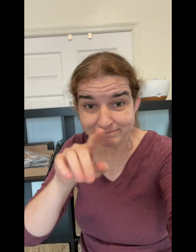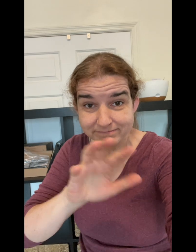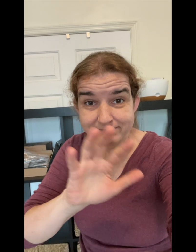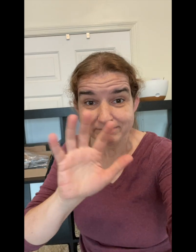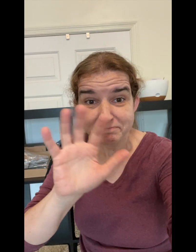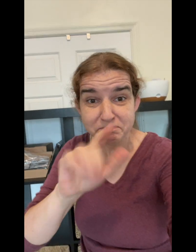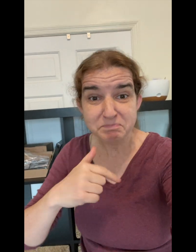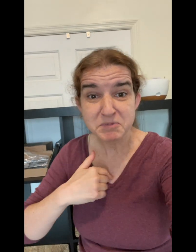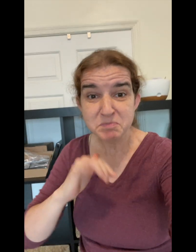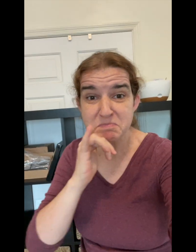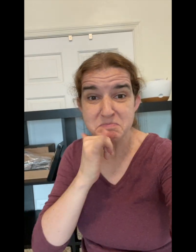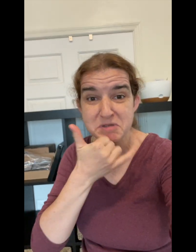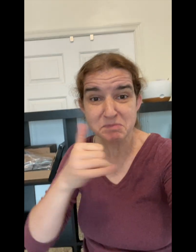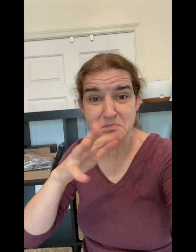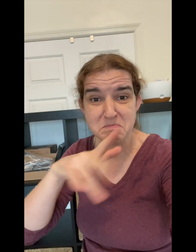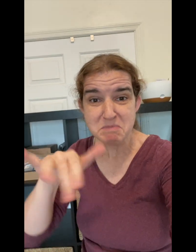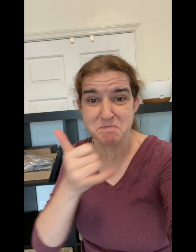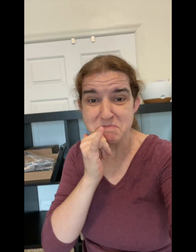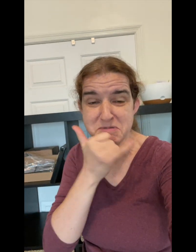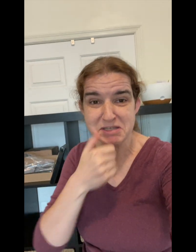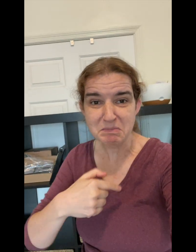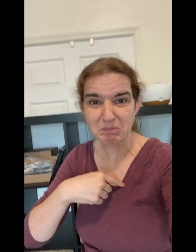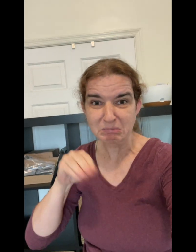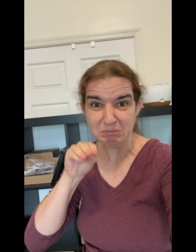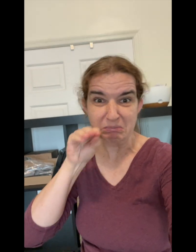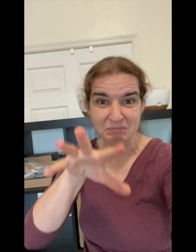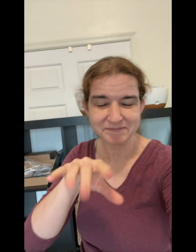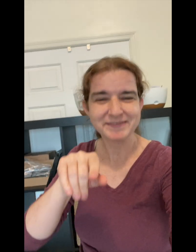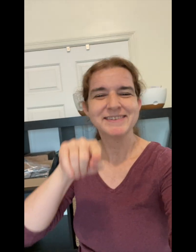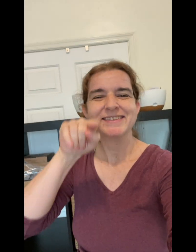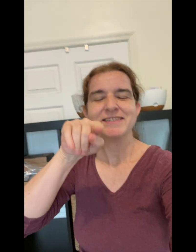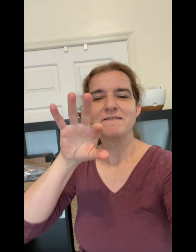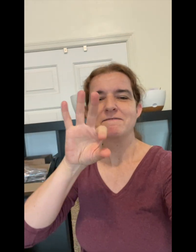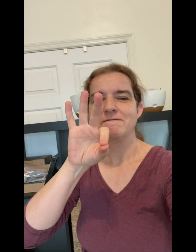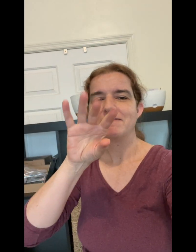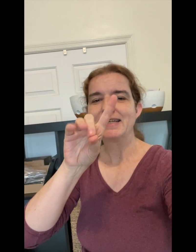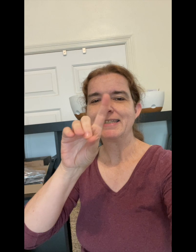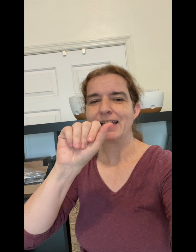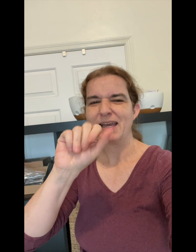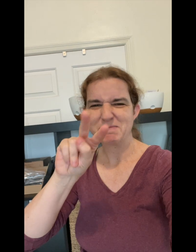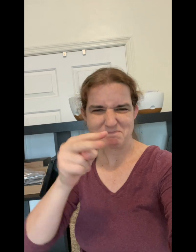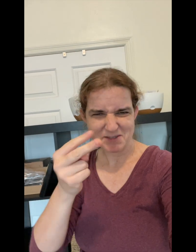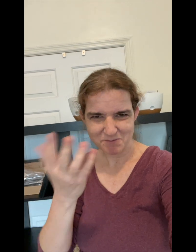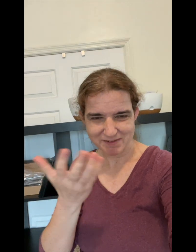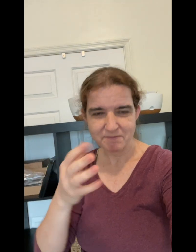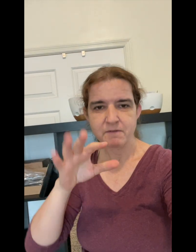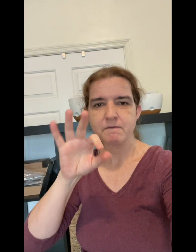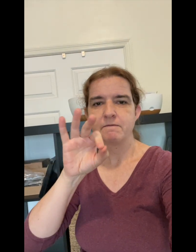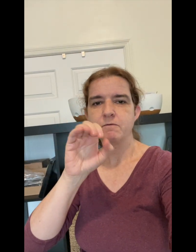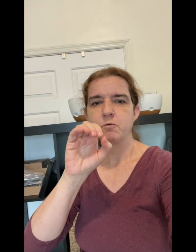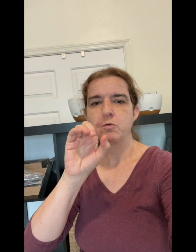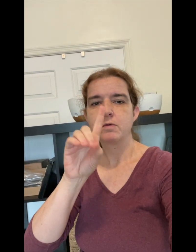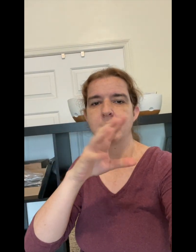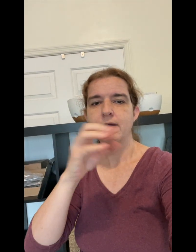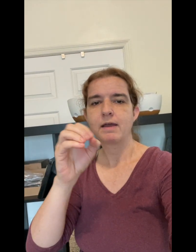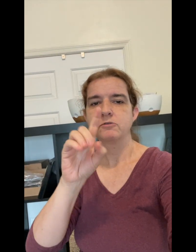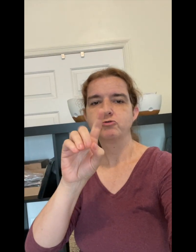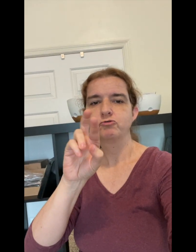Oh! I made a mistake. I made a spelling mistake. I need to tell you guys. FDA. What does that mean? Food